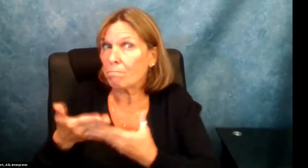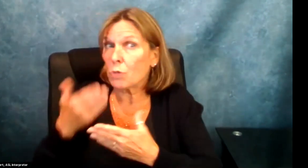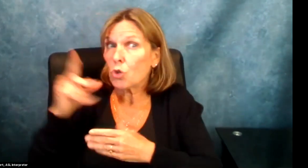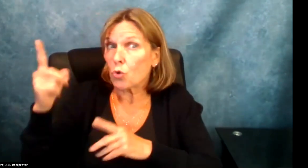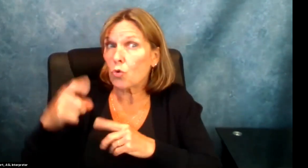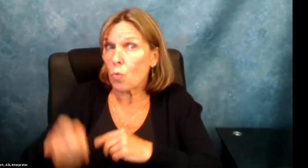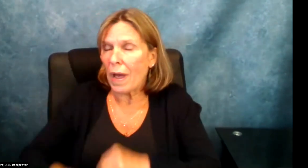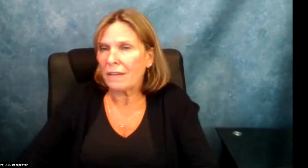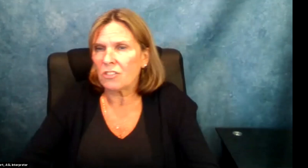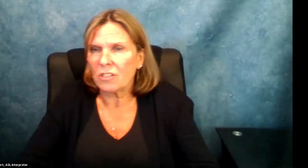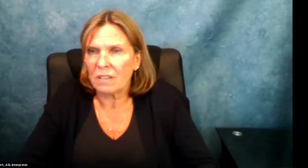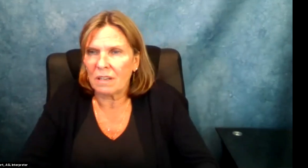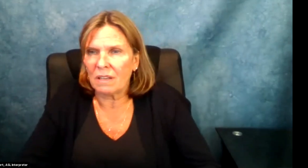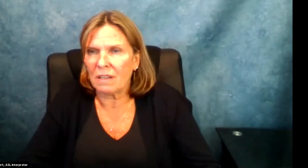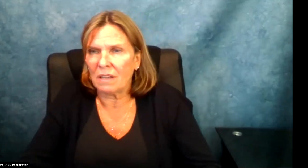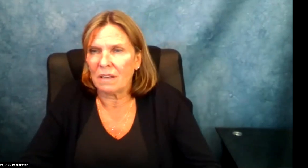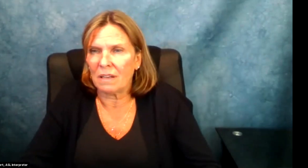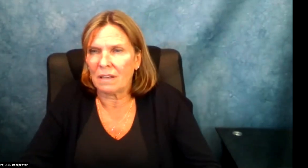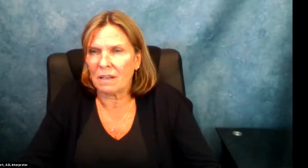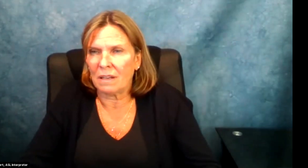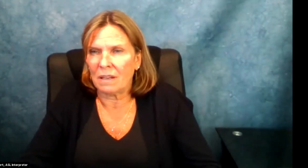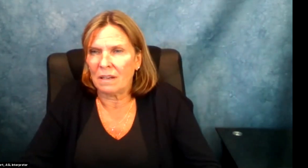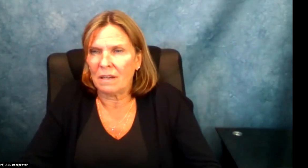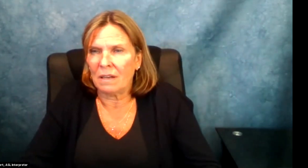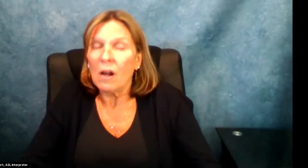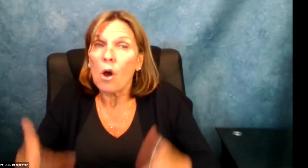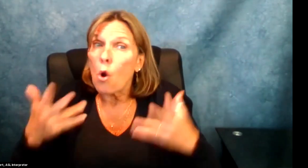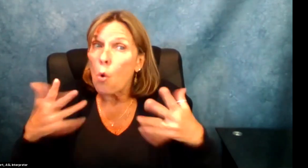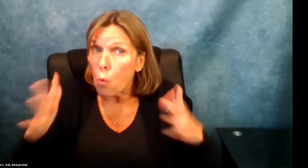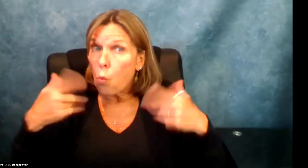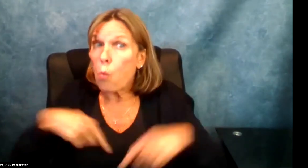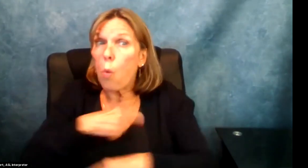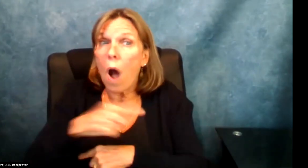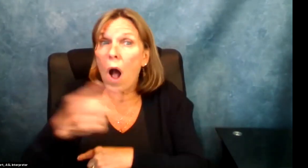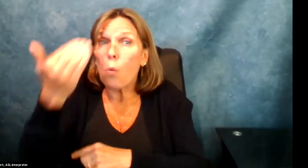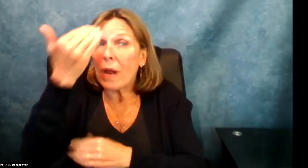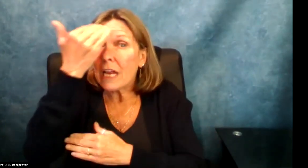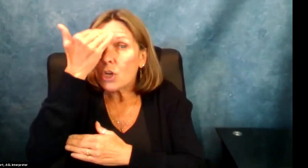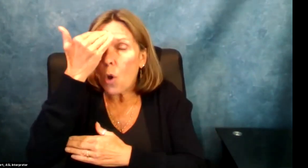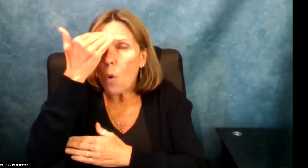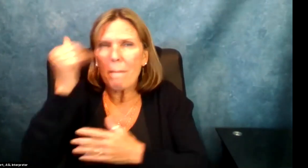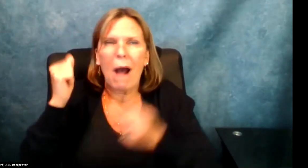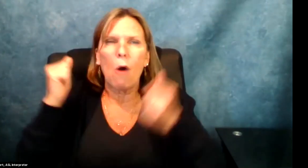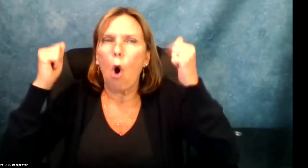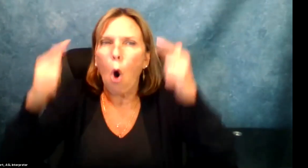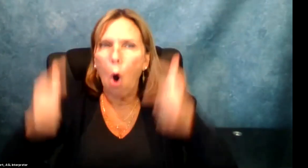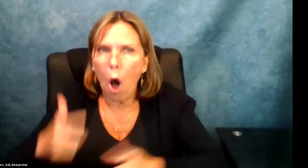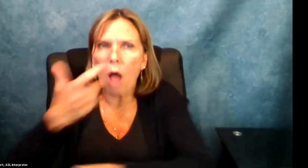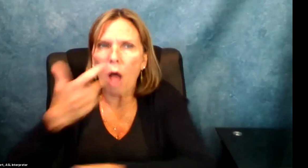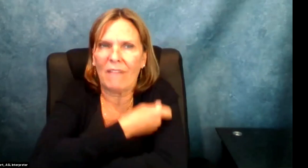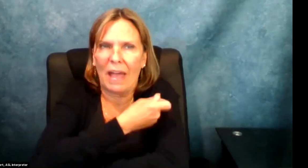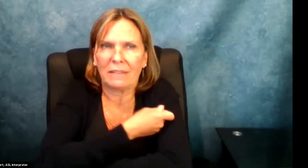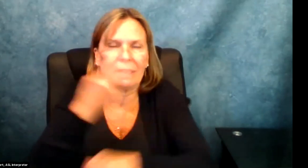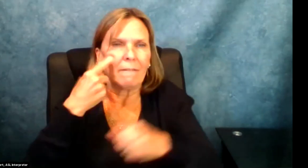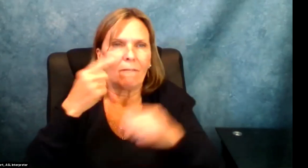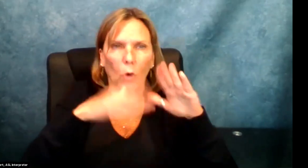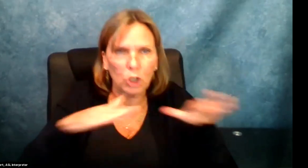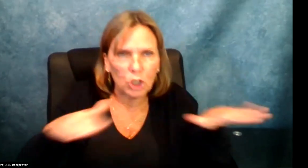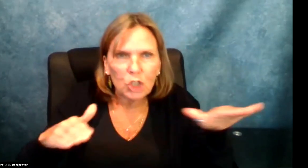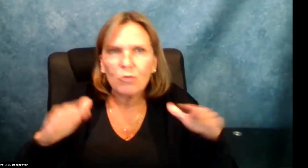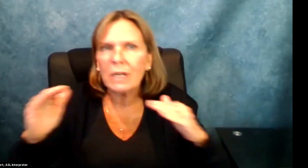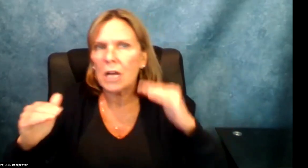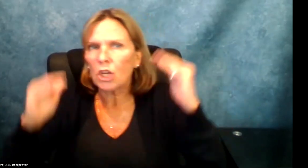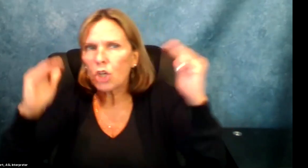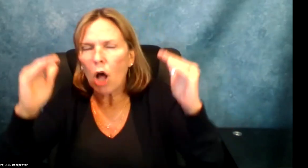know so far with all of the vaccines that we give in childhood and adulthood, they're